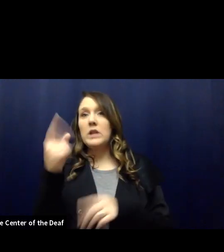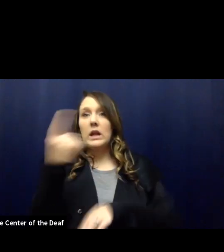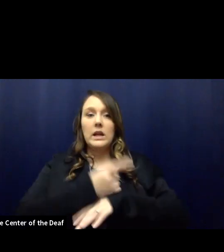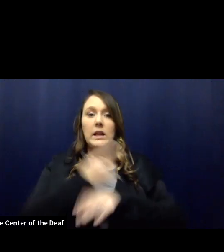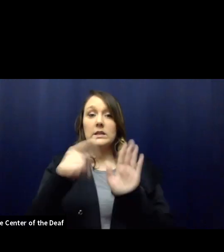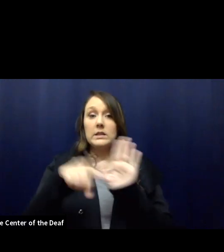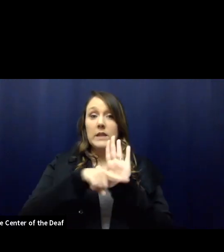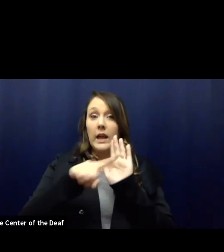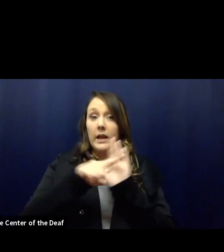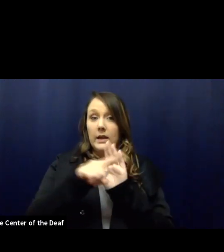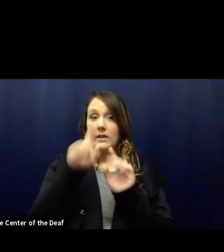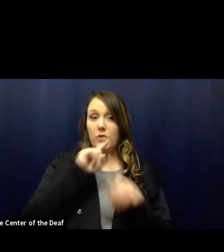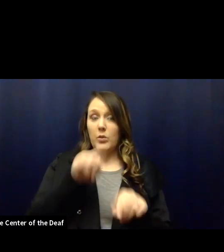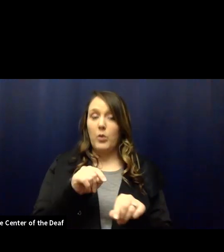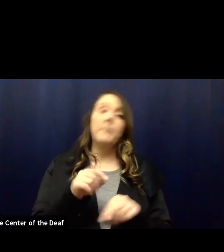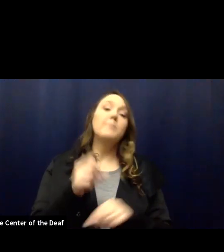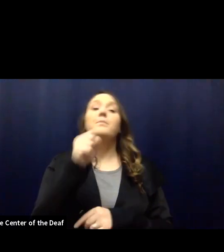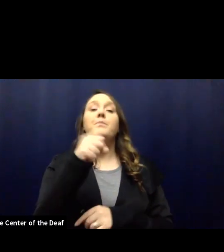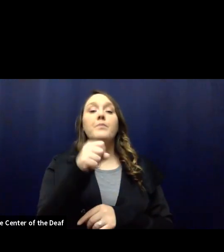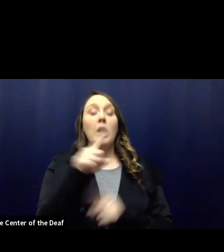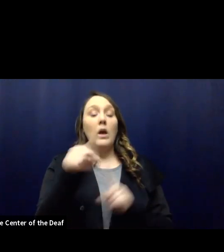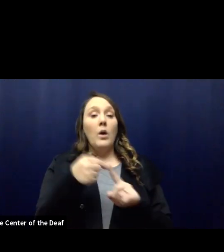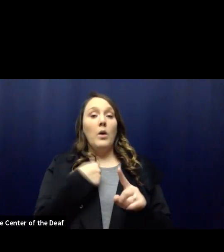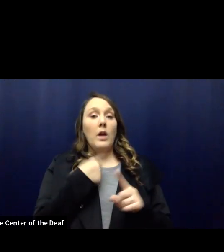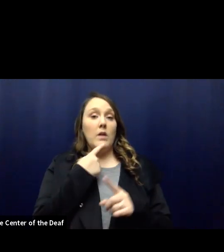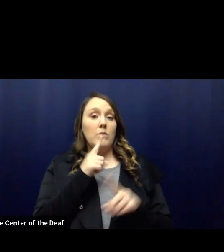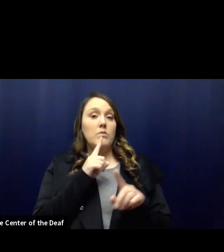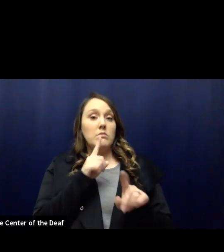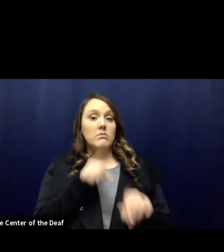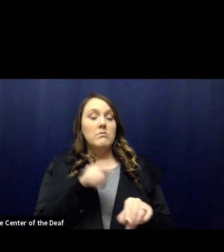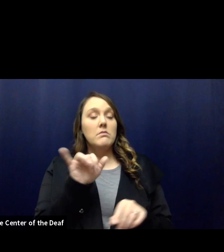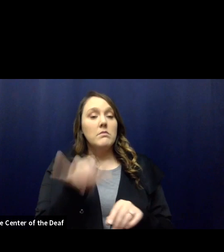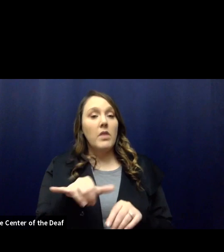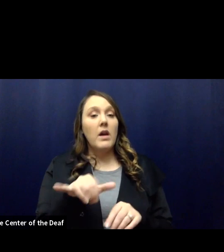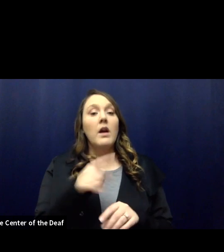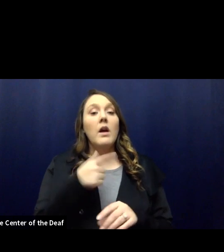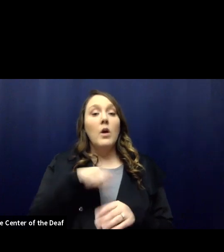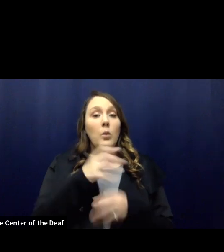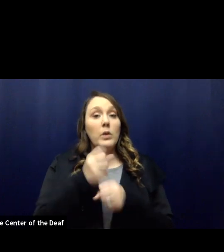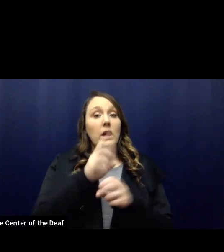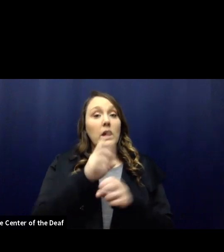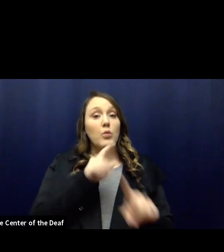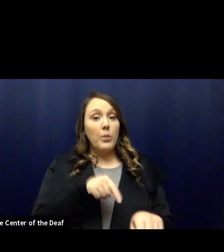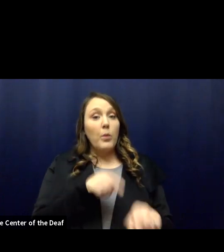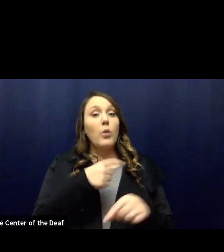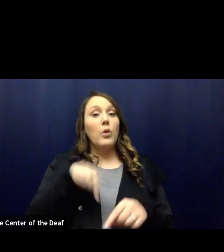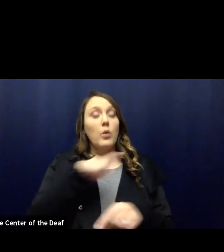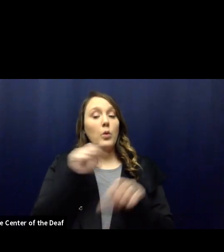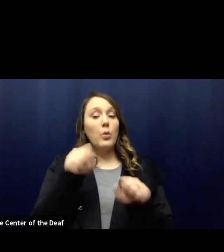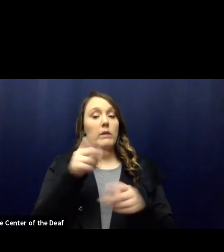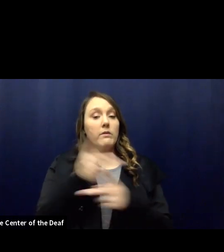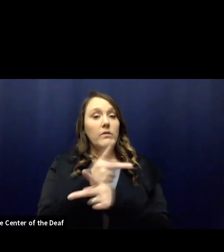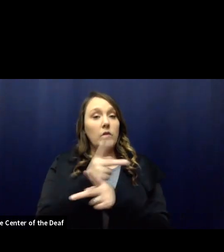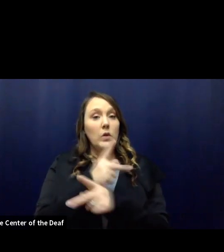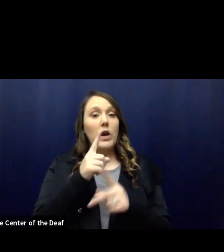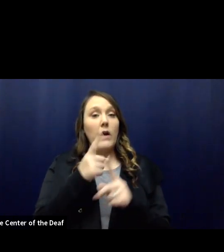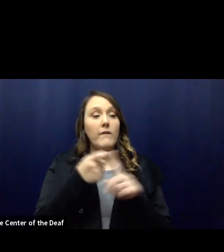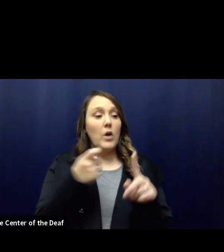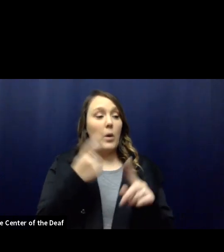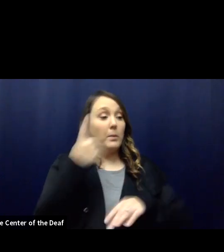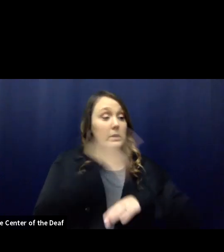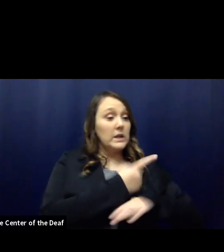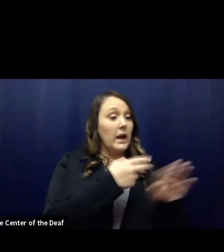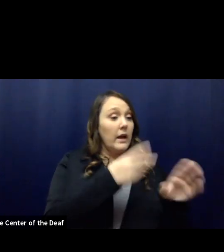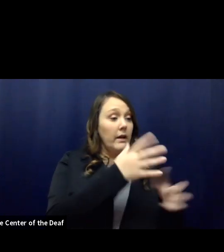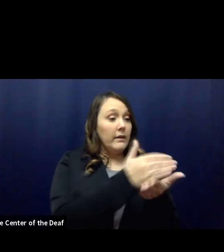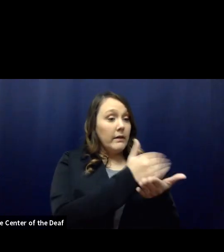it goes up to 7. So when I'm reporting on that, we do get reports, and we can calculate from those reports from the day that it was collected. We get the specimen